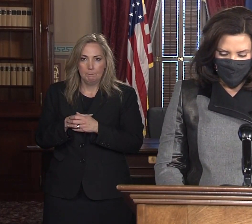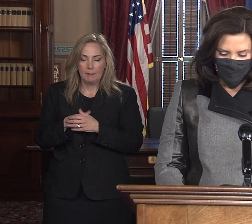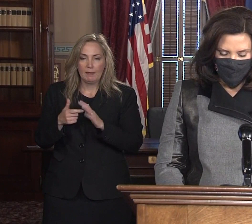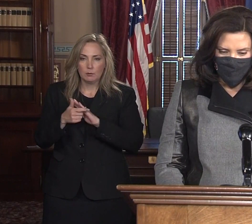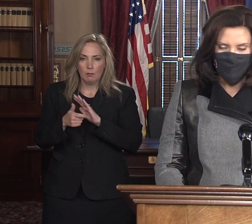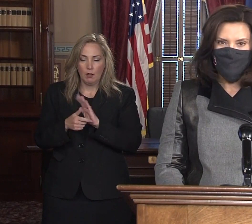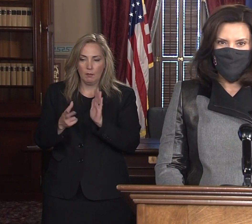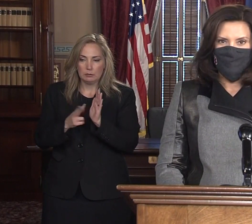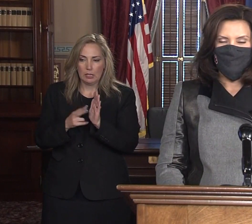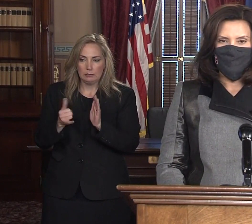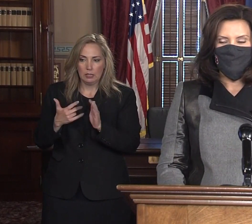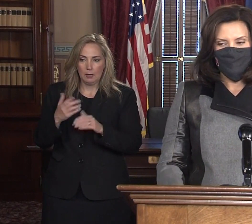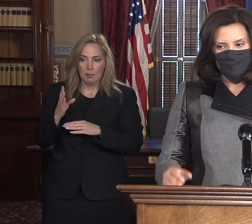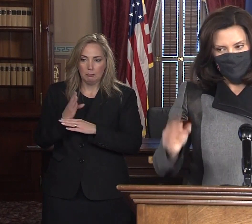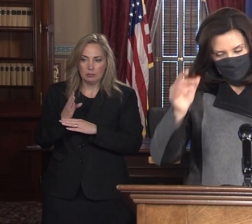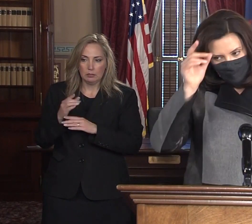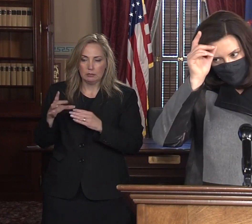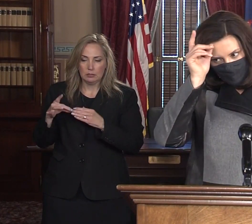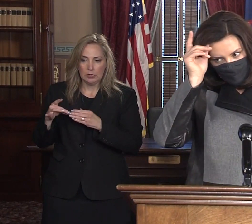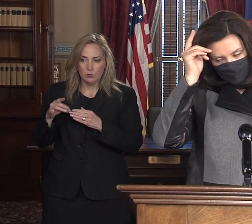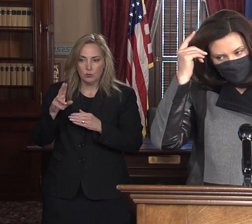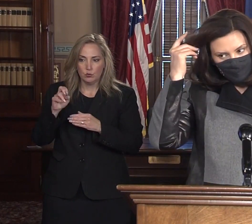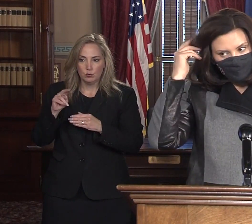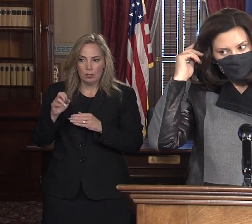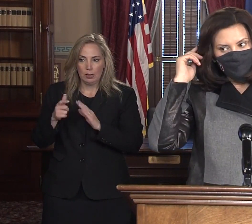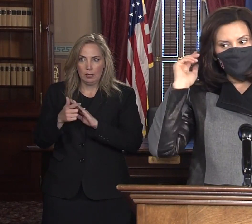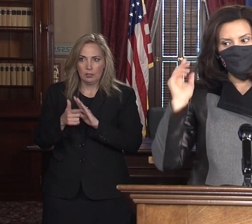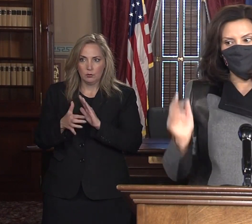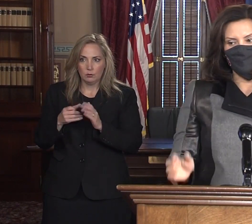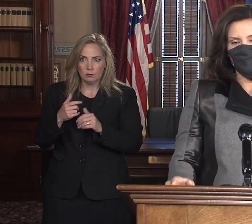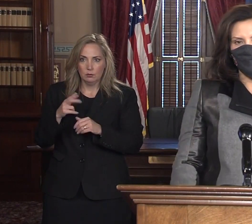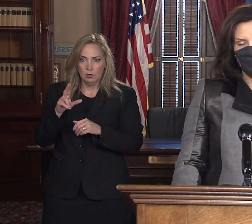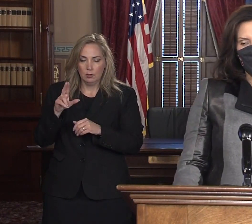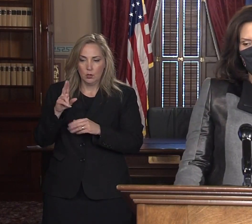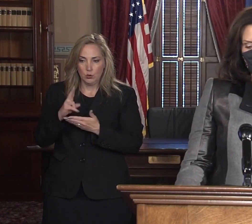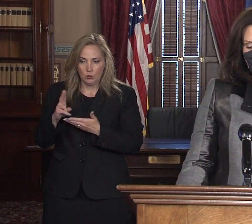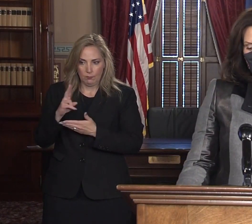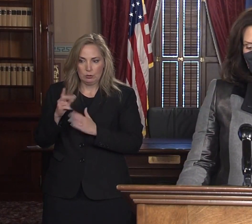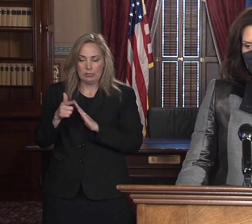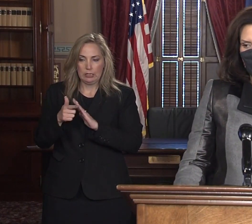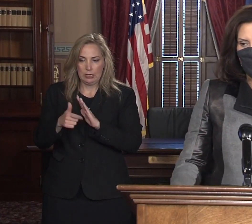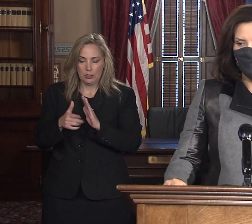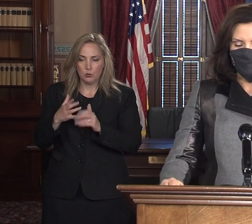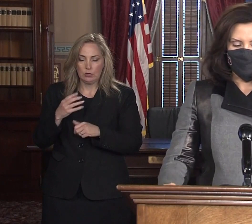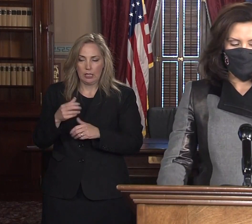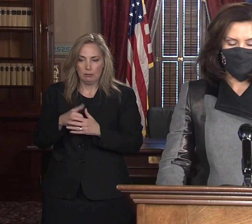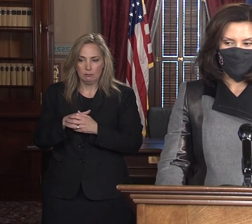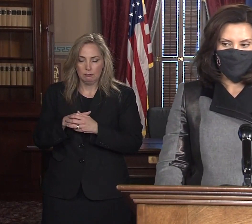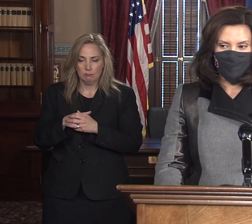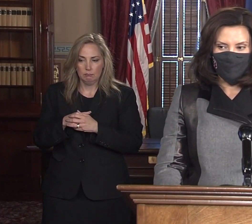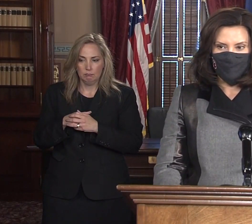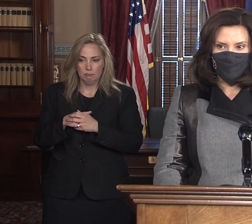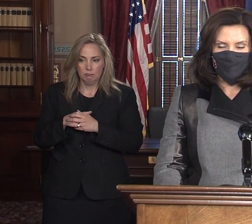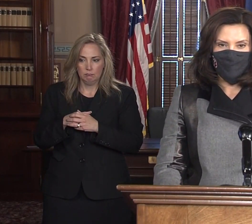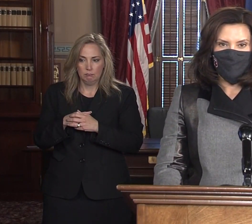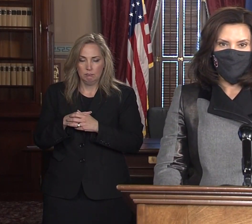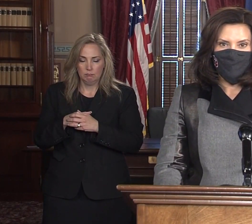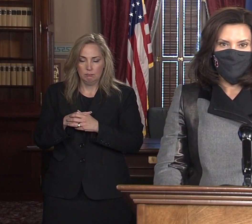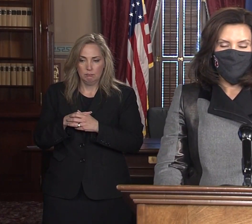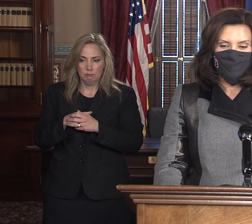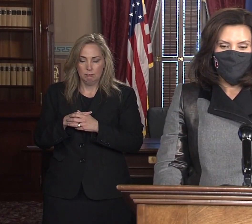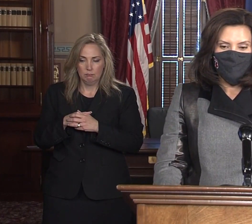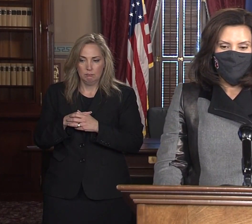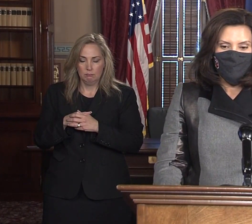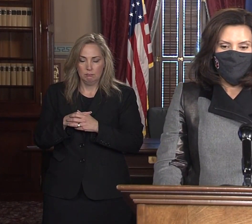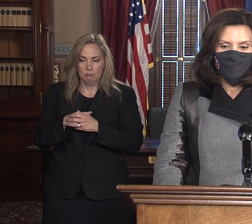business leaders, union leaders, university leaders, healthcare leaders, that essentially says,